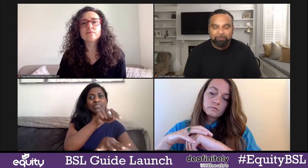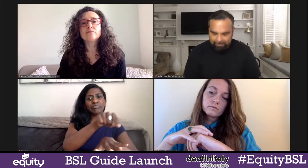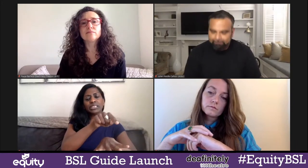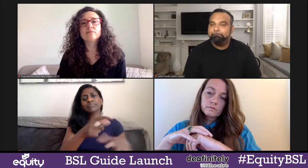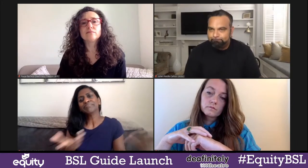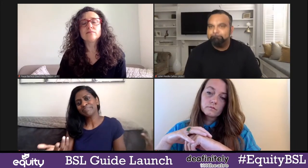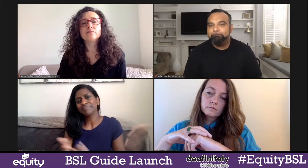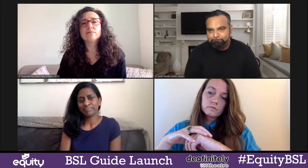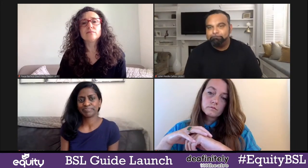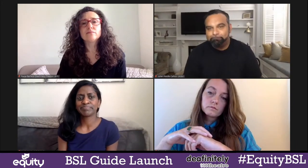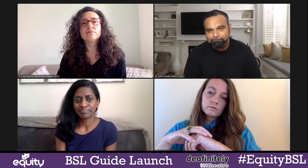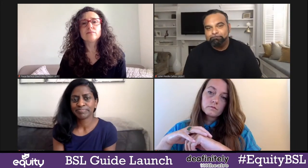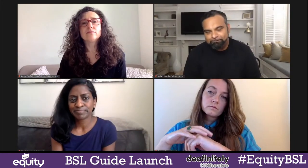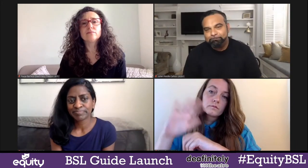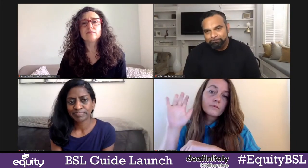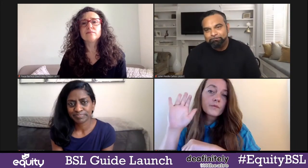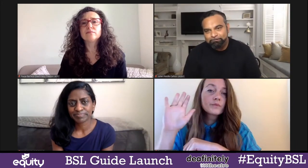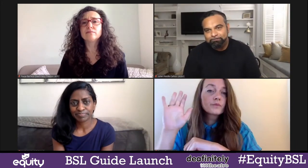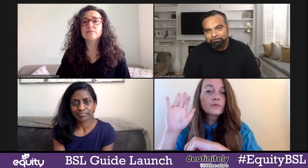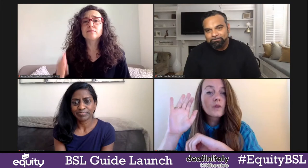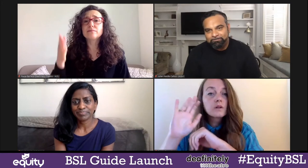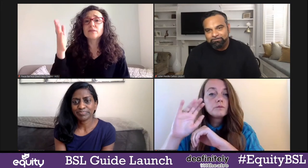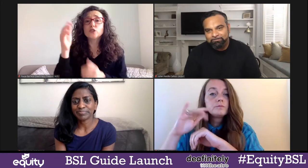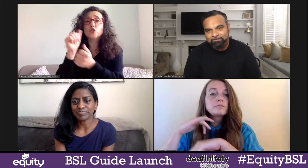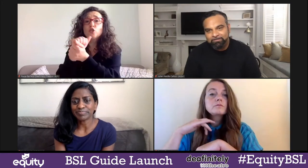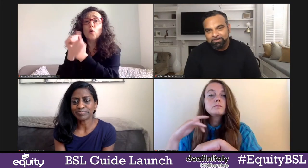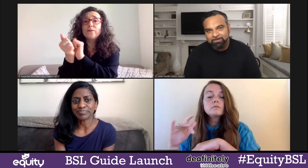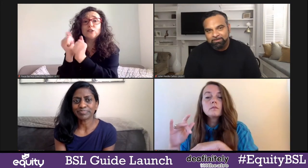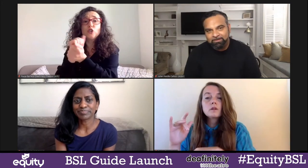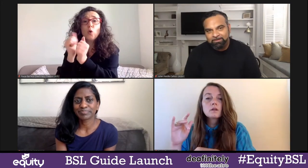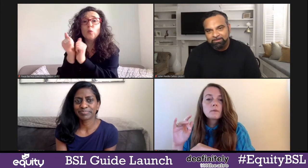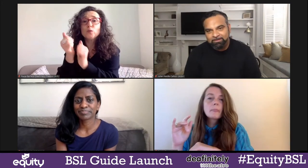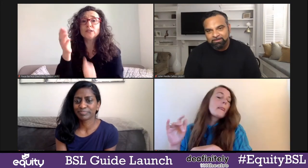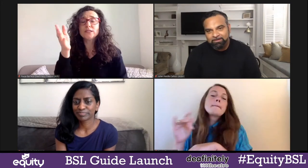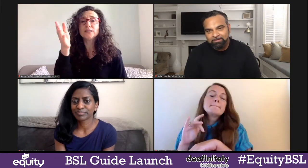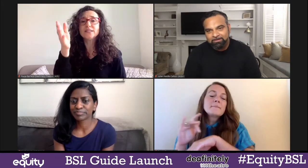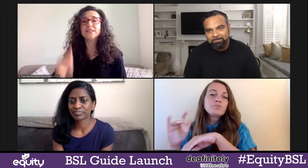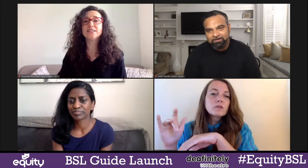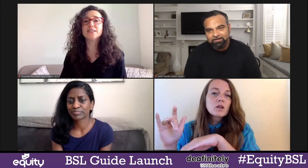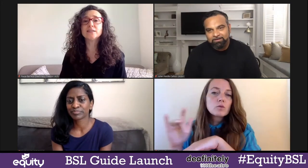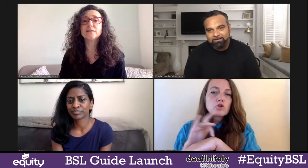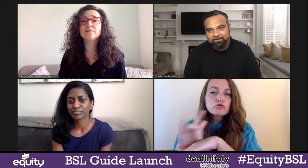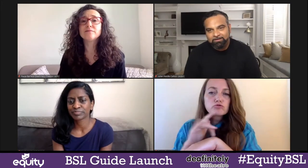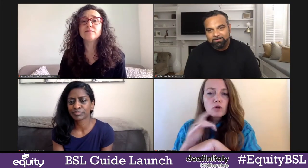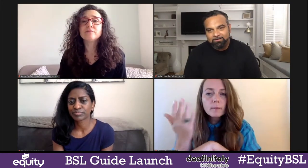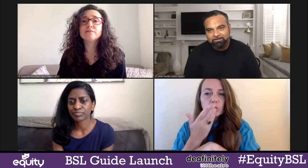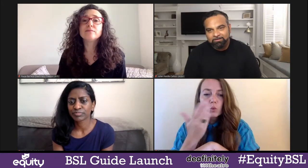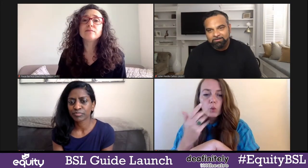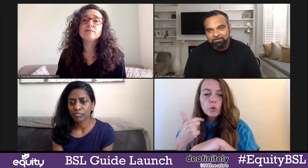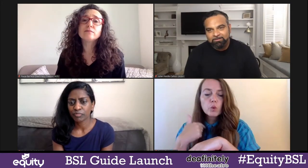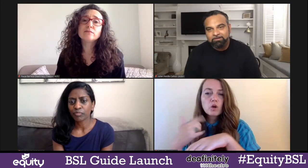room. We're more talking about mainstream productions where there's less knowledge. Thank you, Nadia. Over to Sophie now.